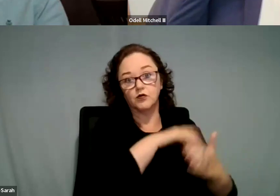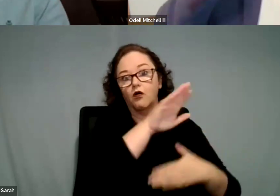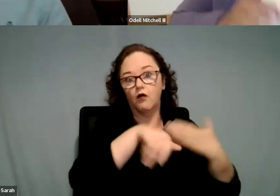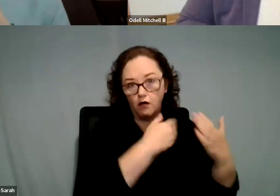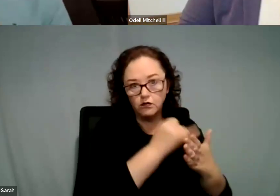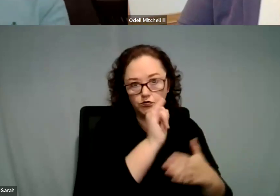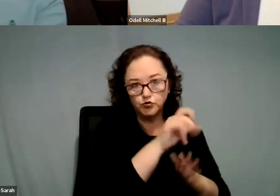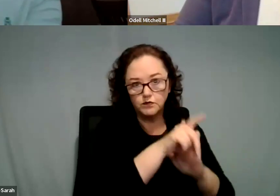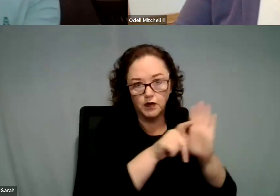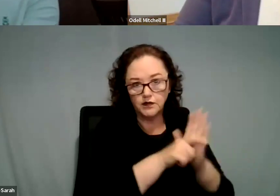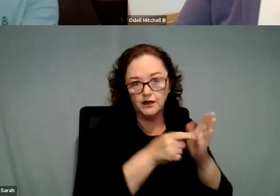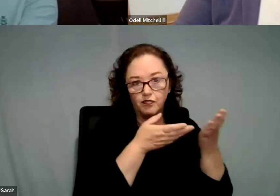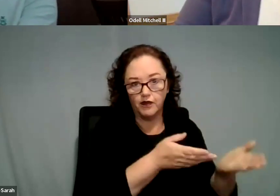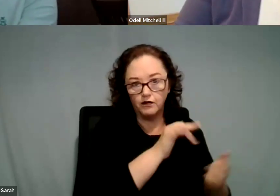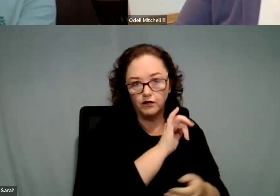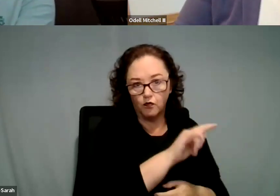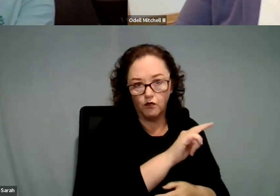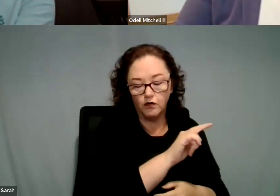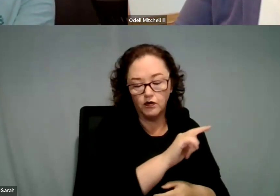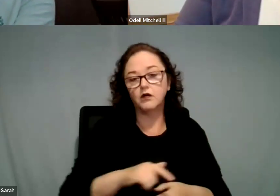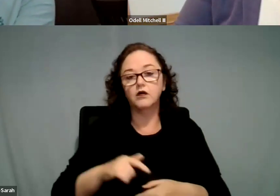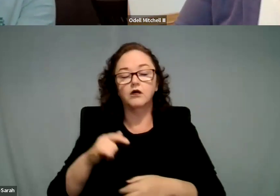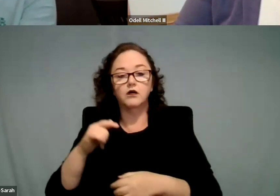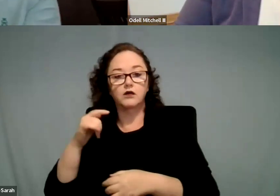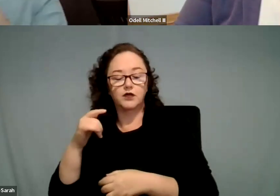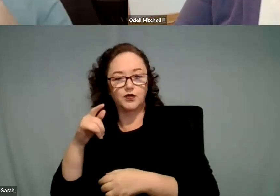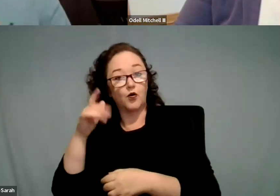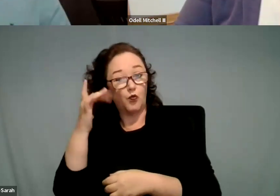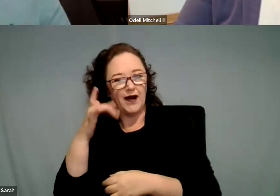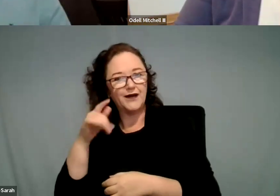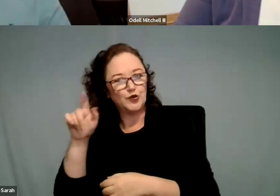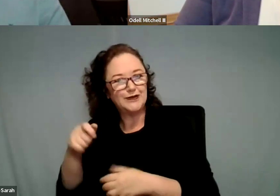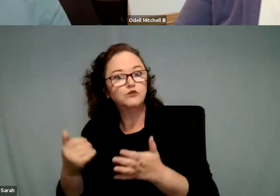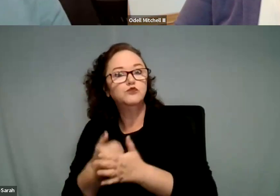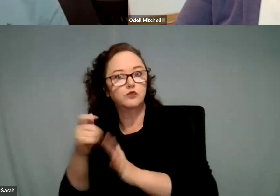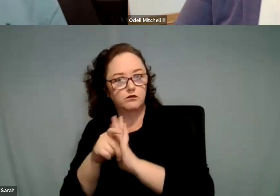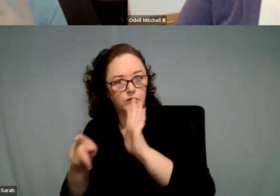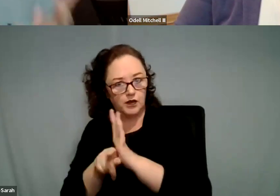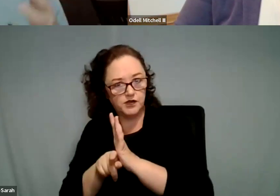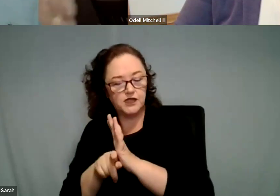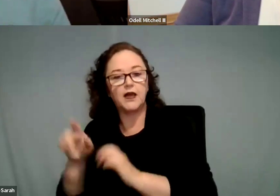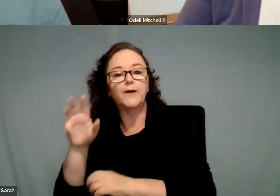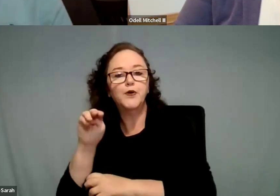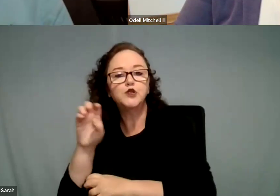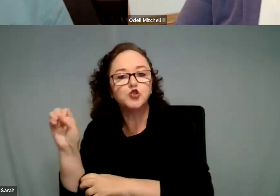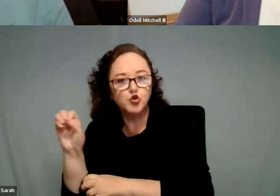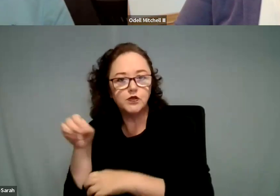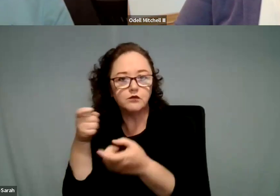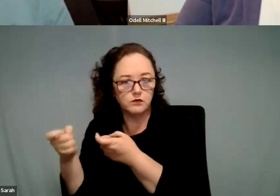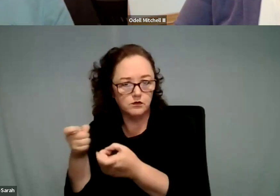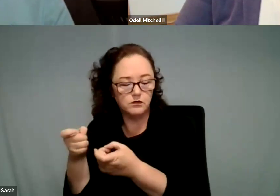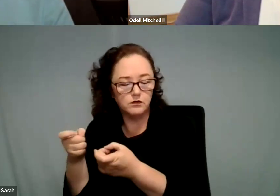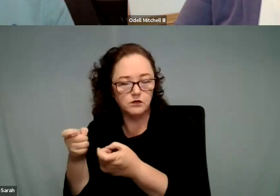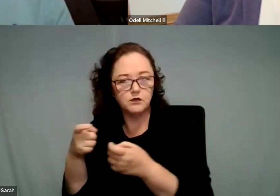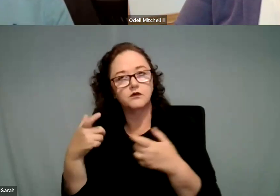policies because you have to get policies that are regulated by the state of Missouri as opposed to the state of Illinois. So moving can be a pain